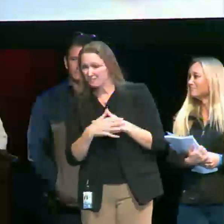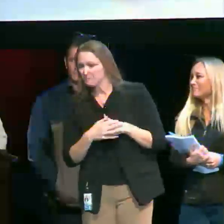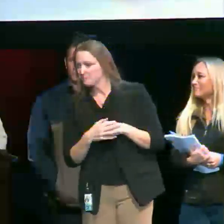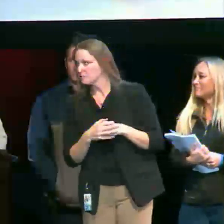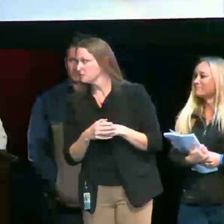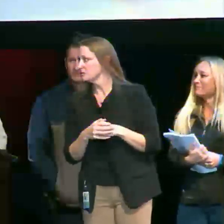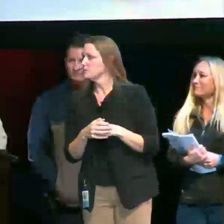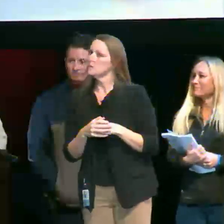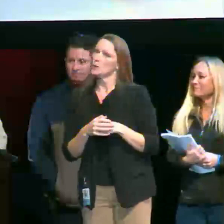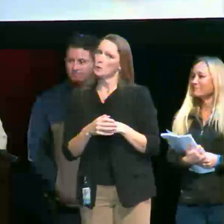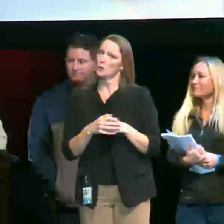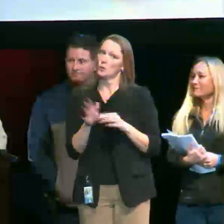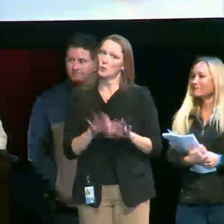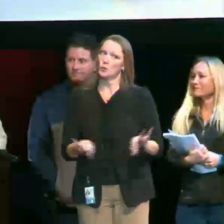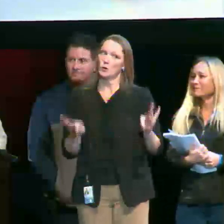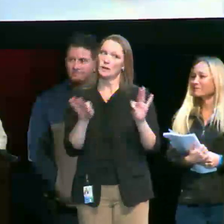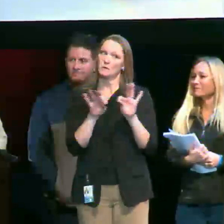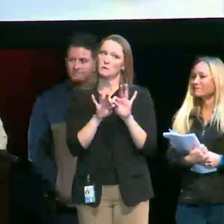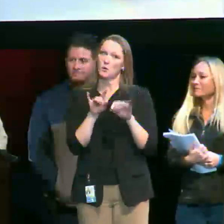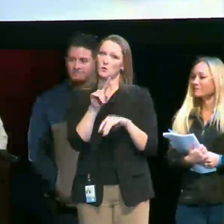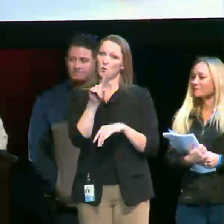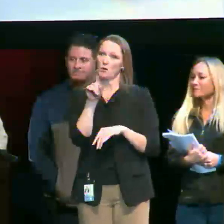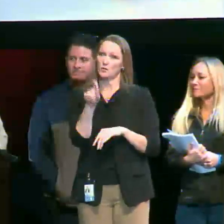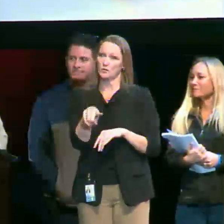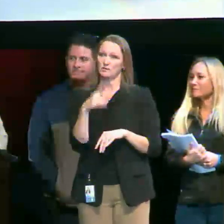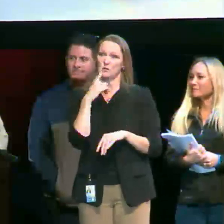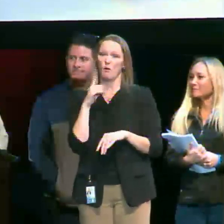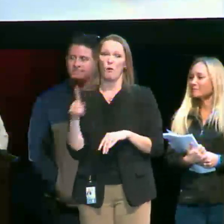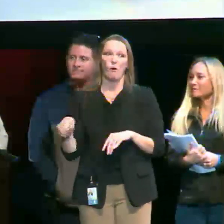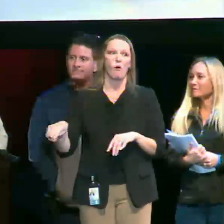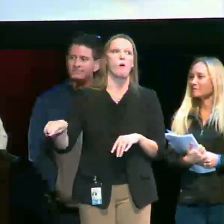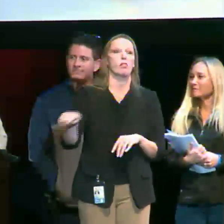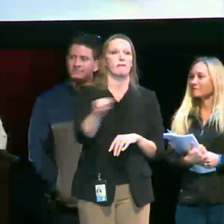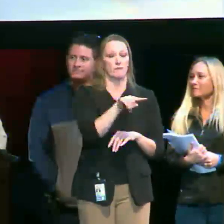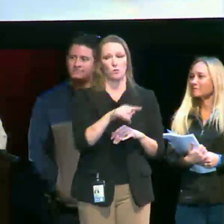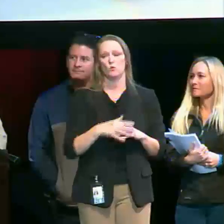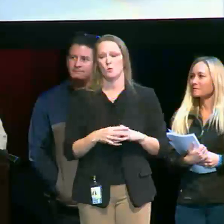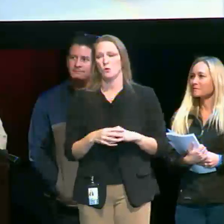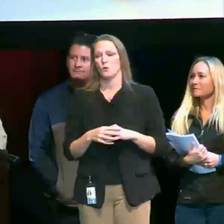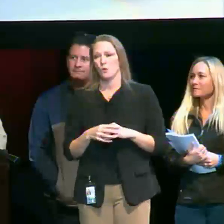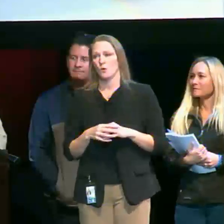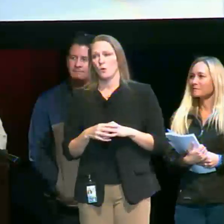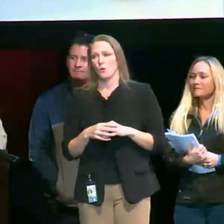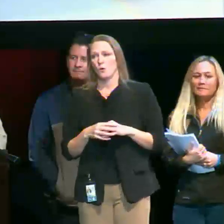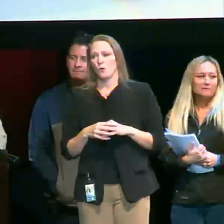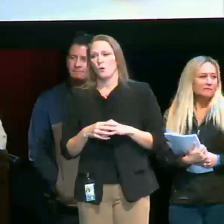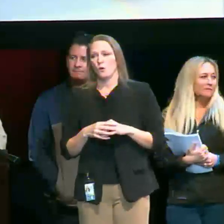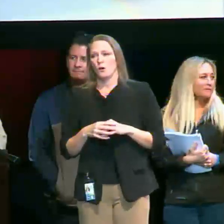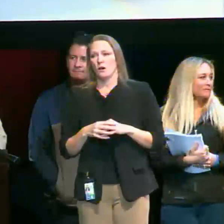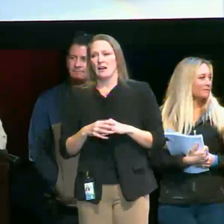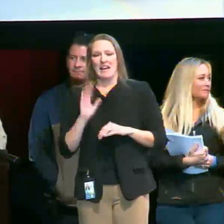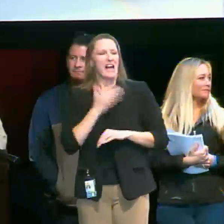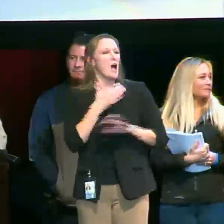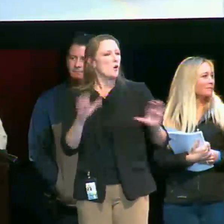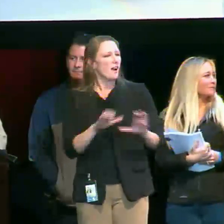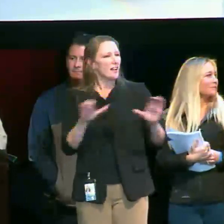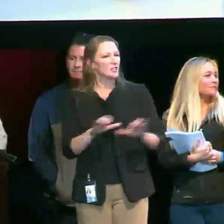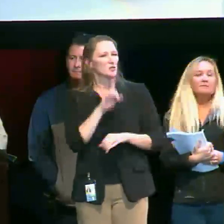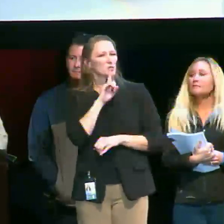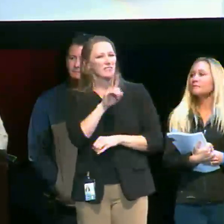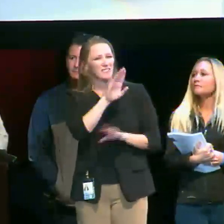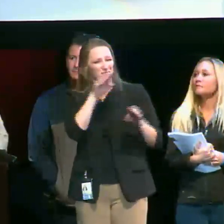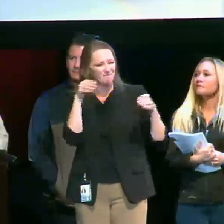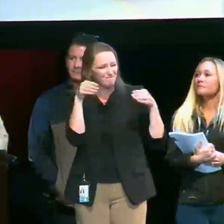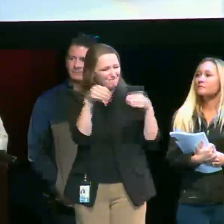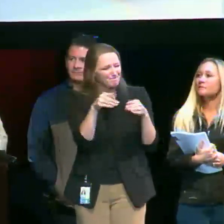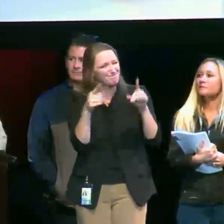This is an important question for all of you. And the actions that we're focused on right now is just getting you